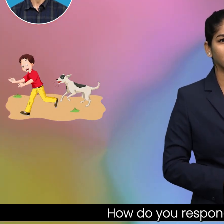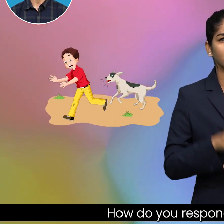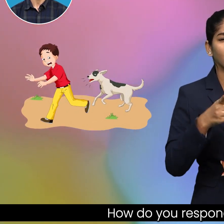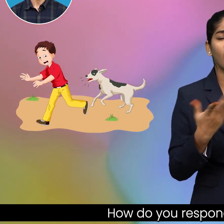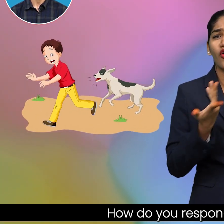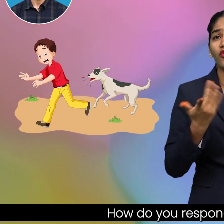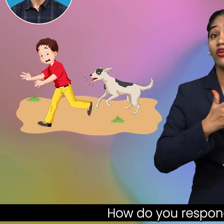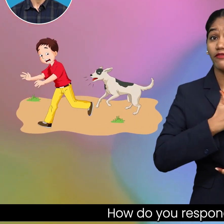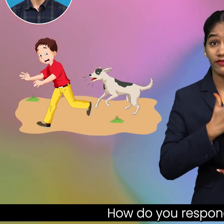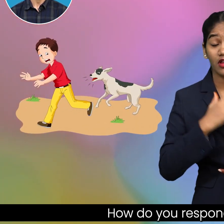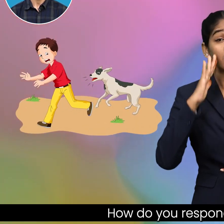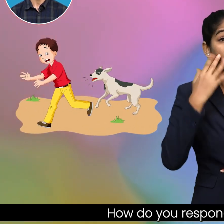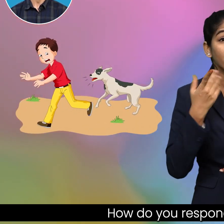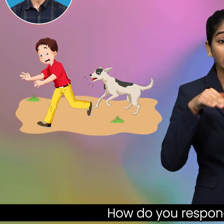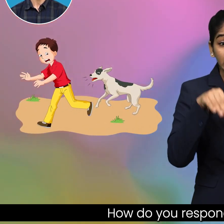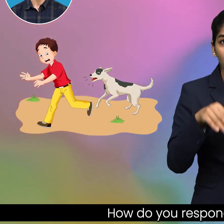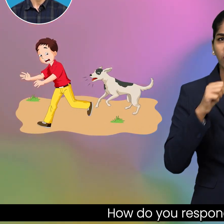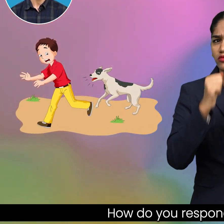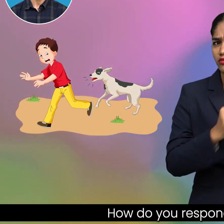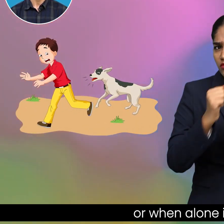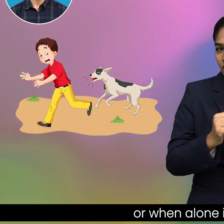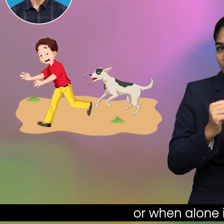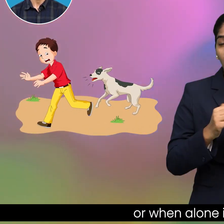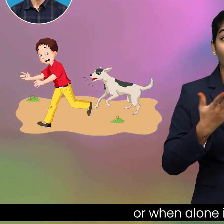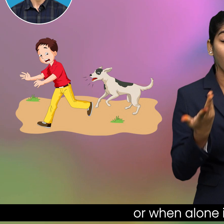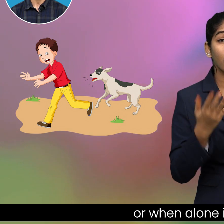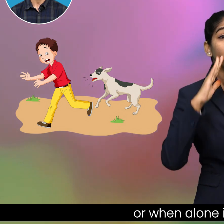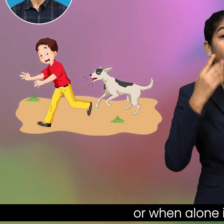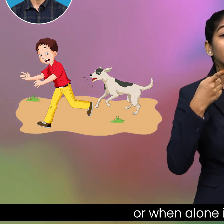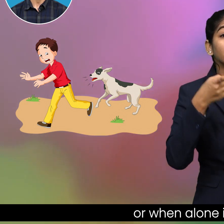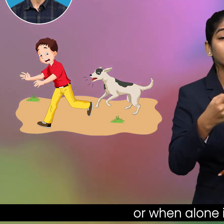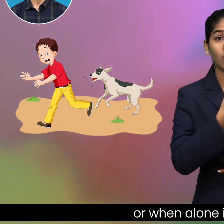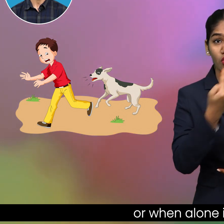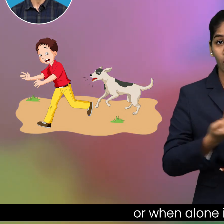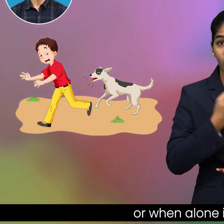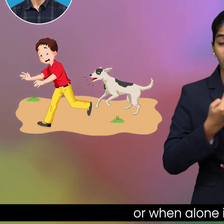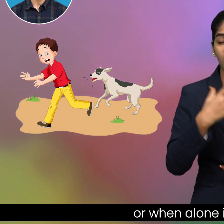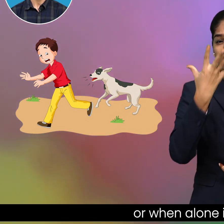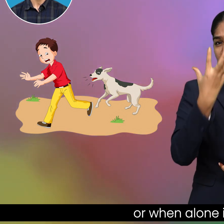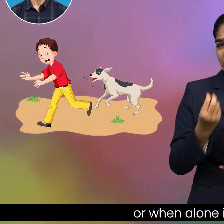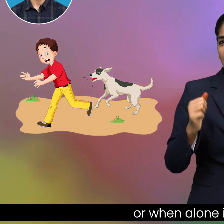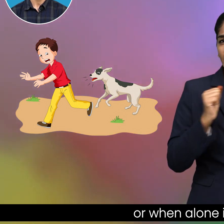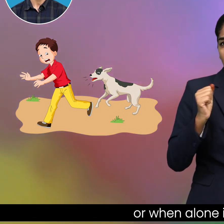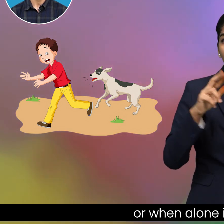How do you respond when a dog chases you or when alone in a scary dark room?